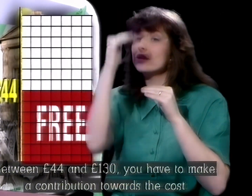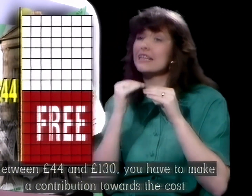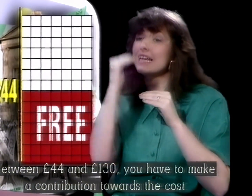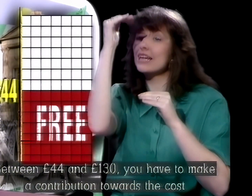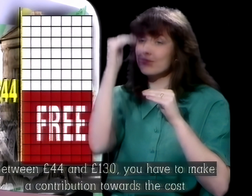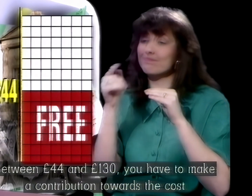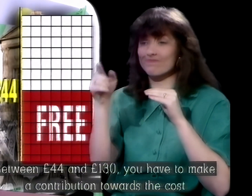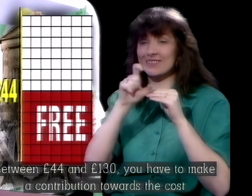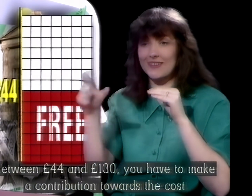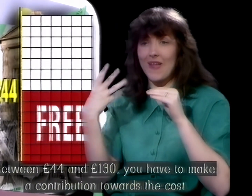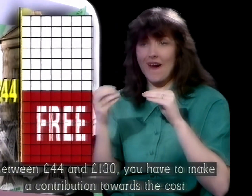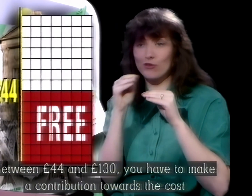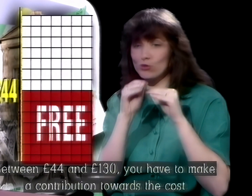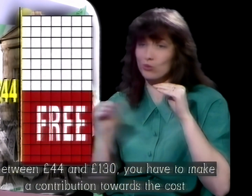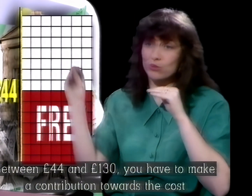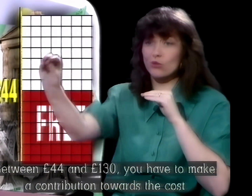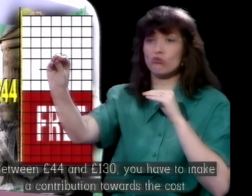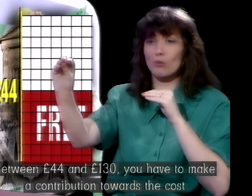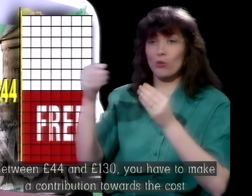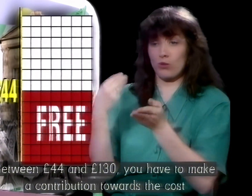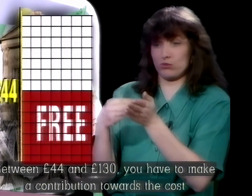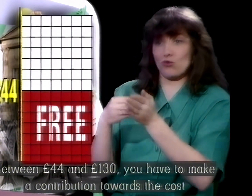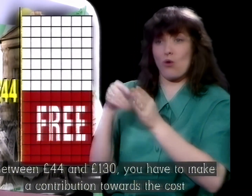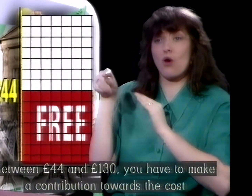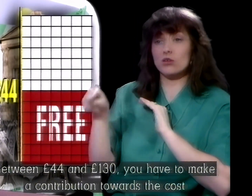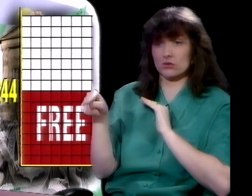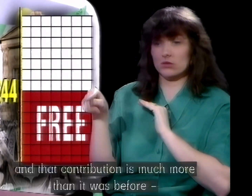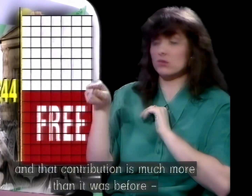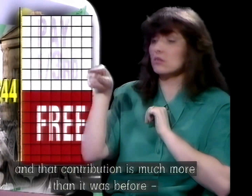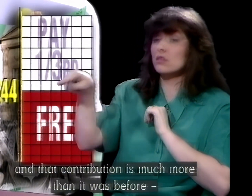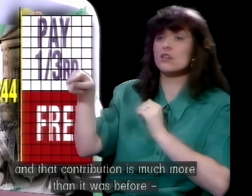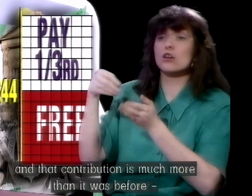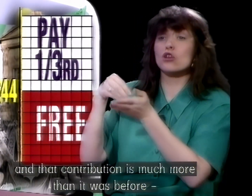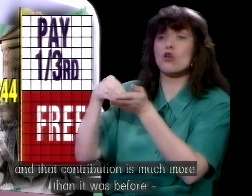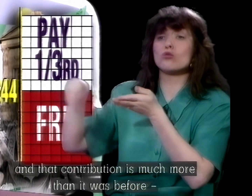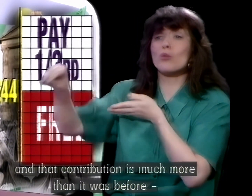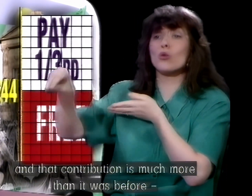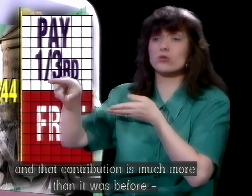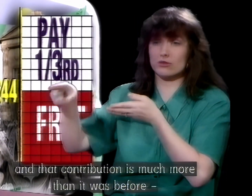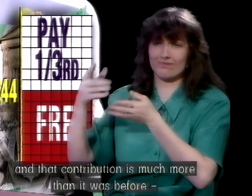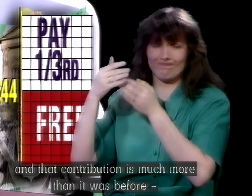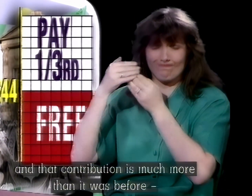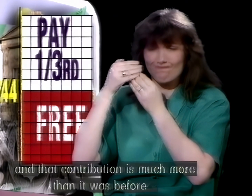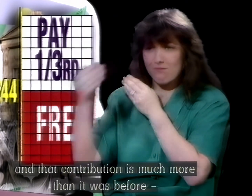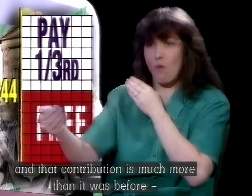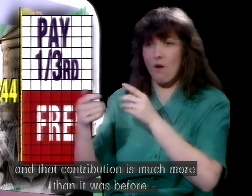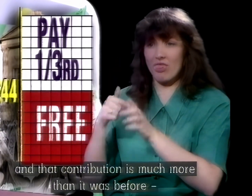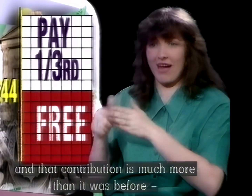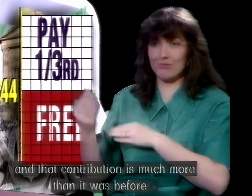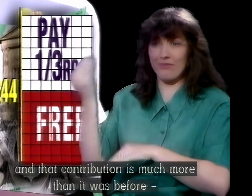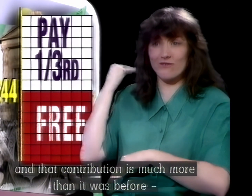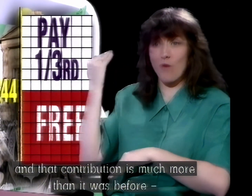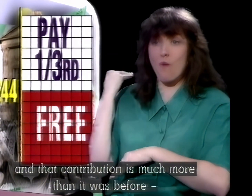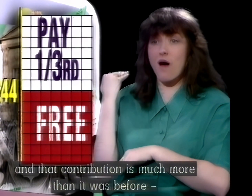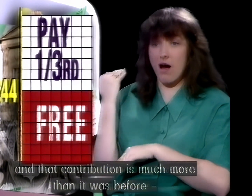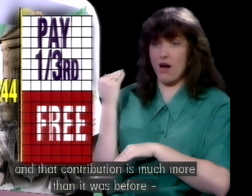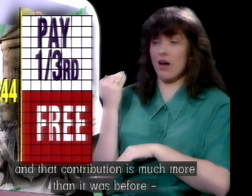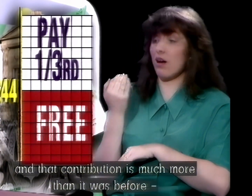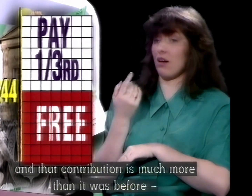and £130 you'll have to make a contribution towards the cost. And that contribution is much more than